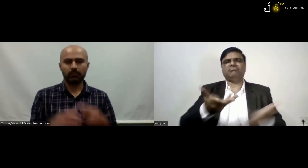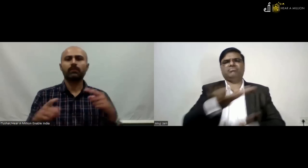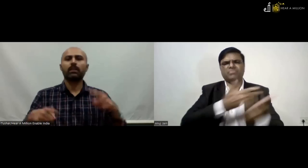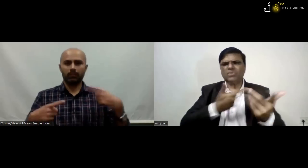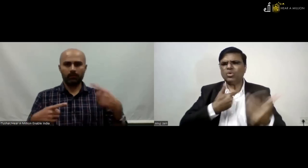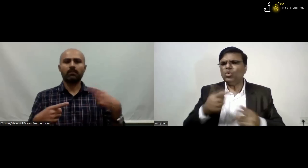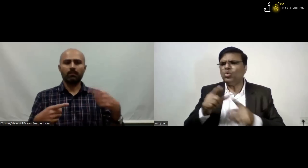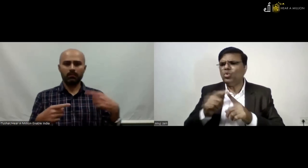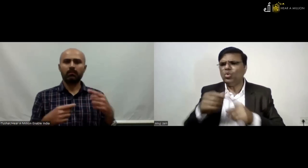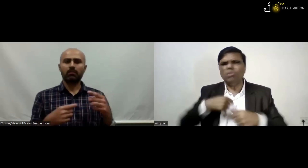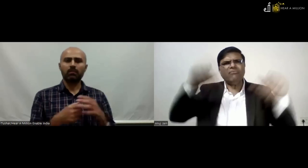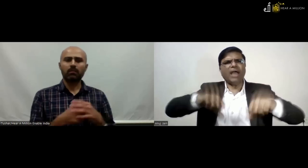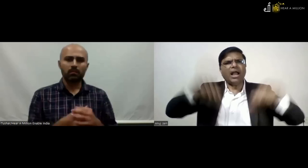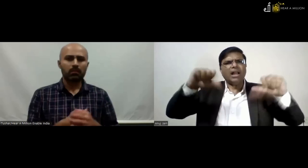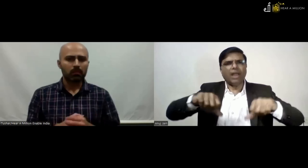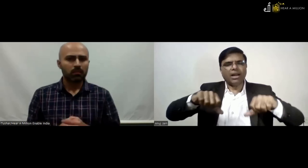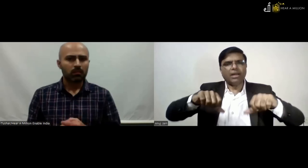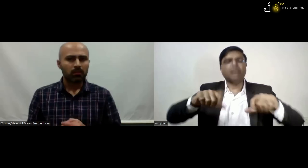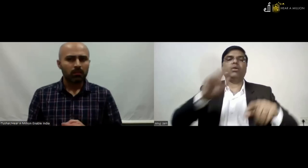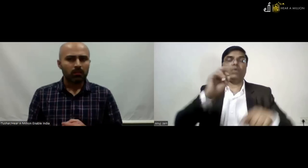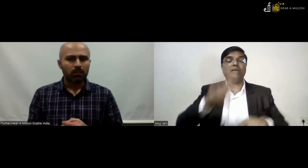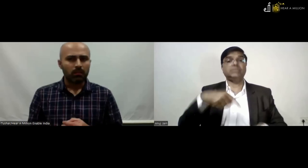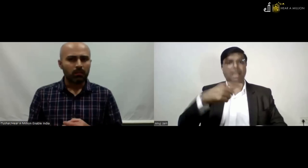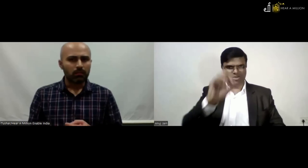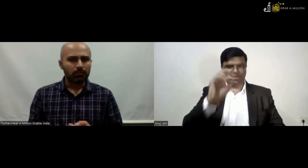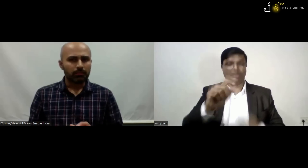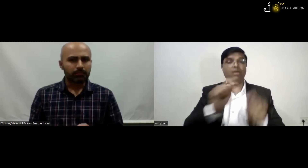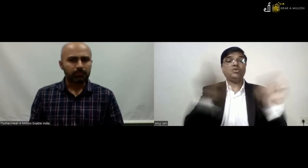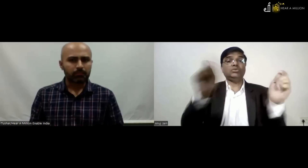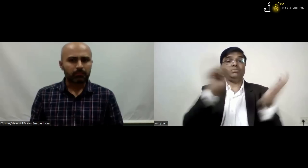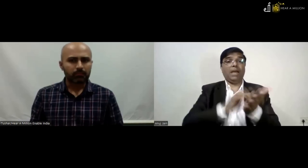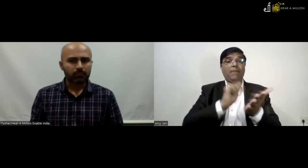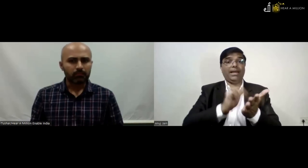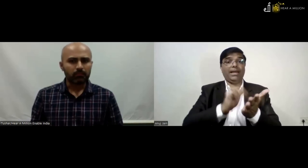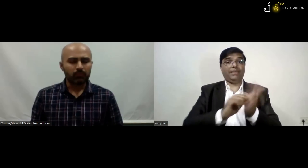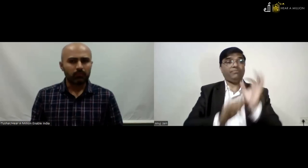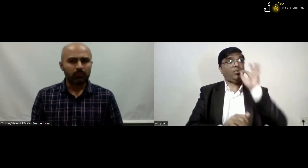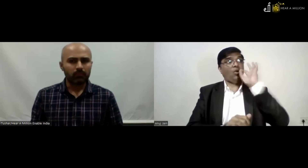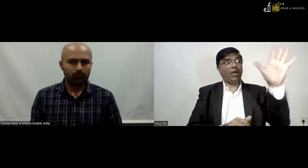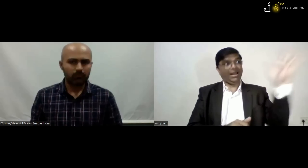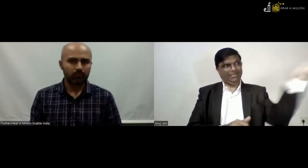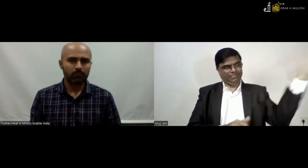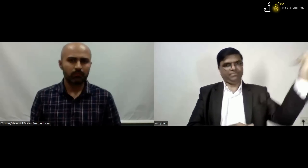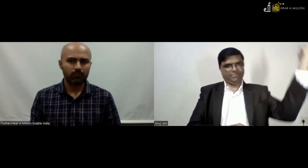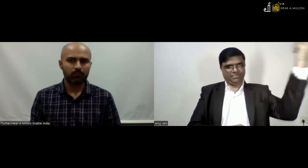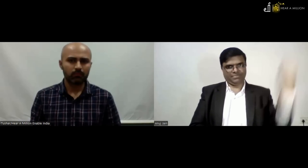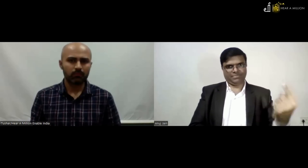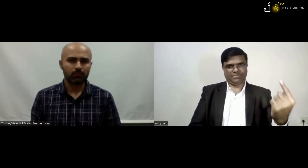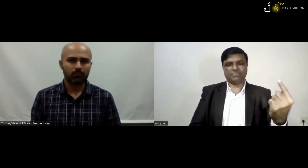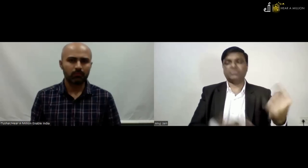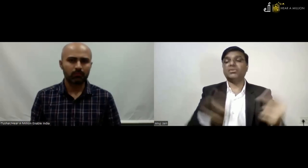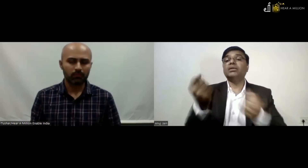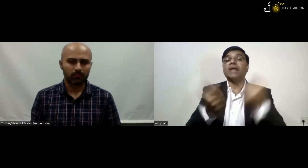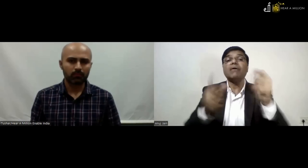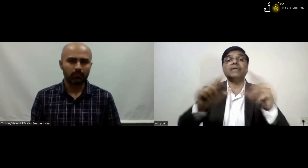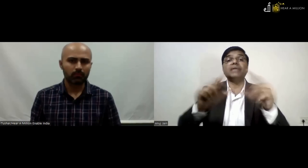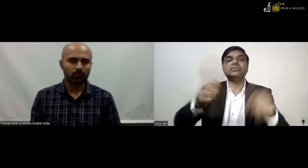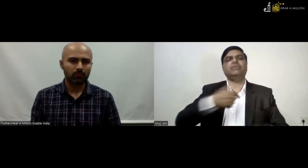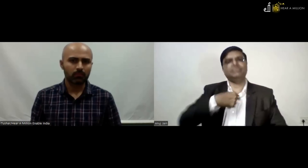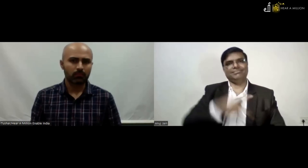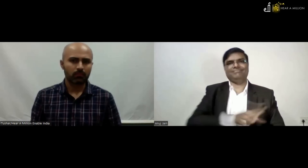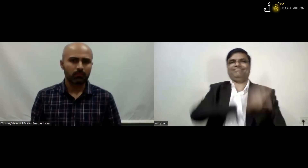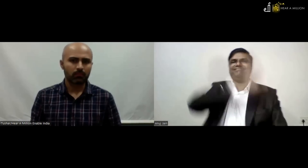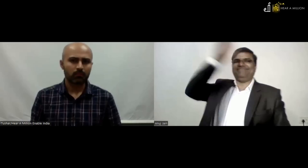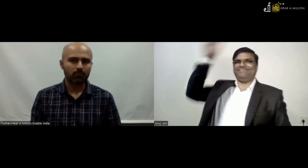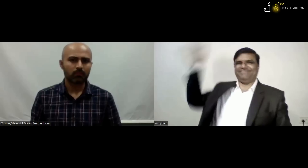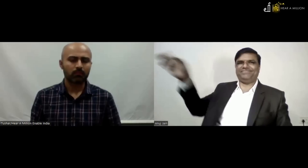At the same time, NCP-EDP, you would remember, Javed Abidi founded that organization. There was an article, there was a reporter who